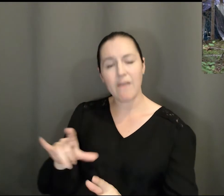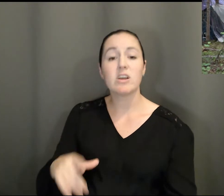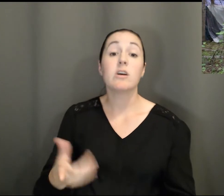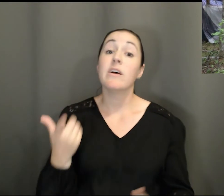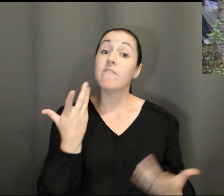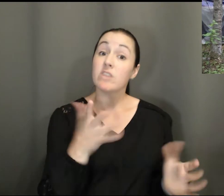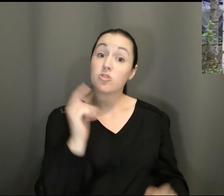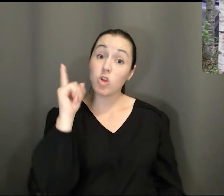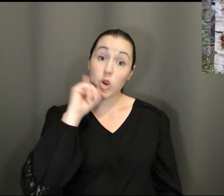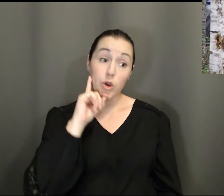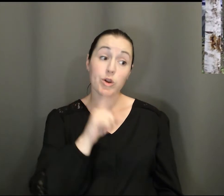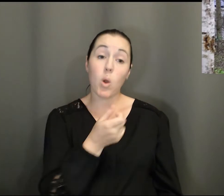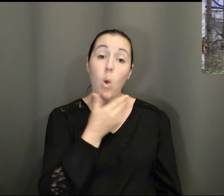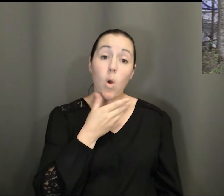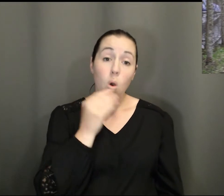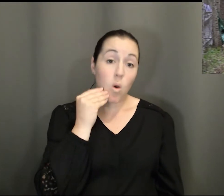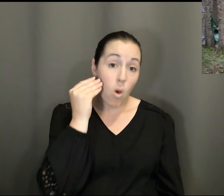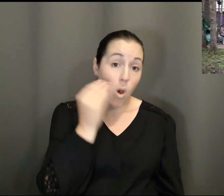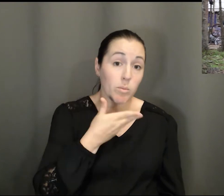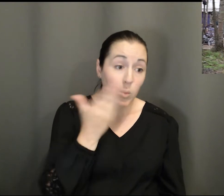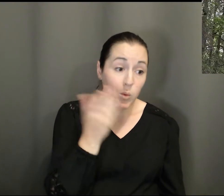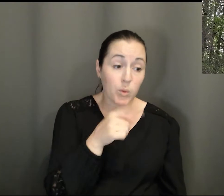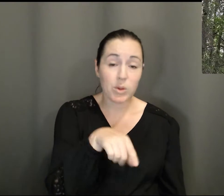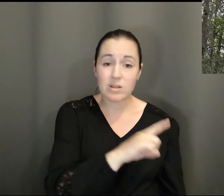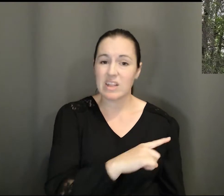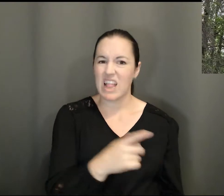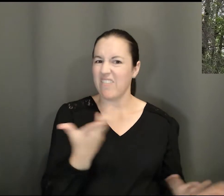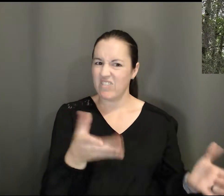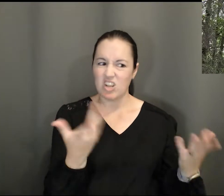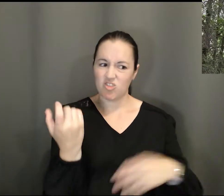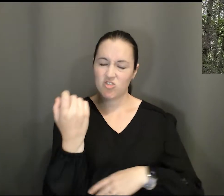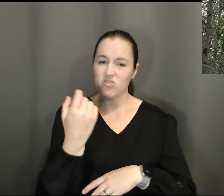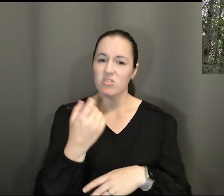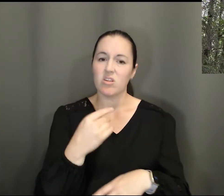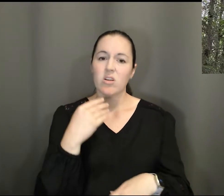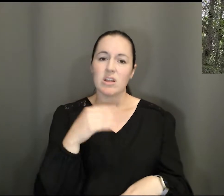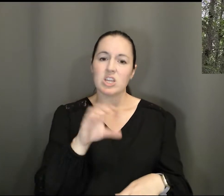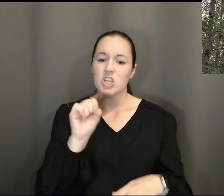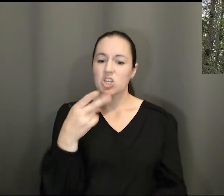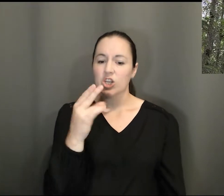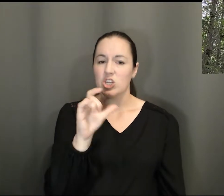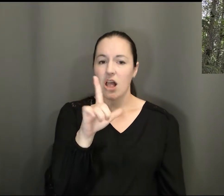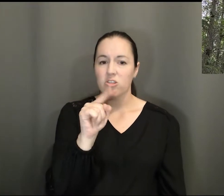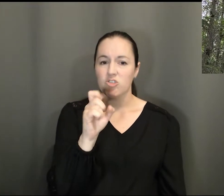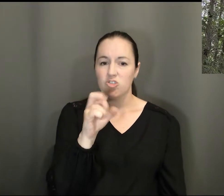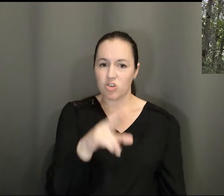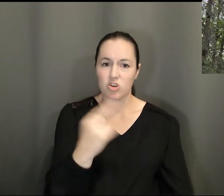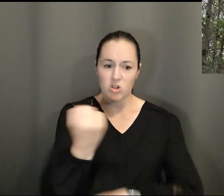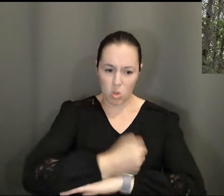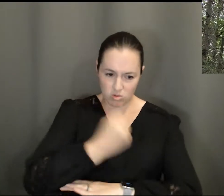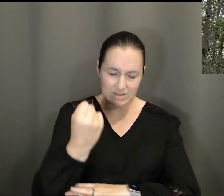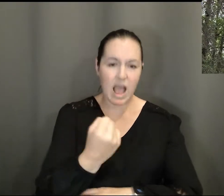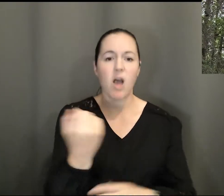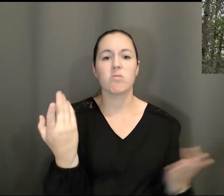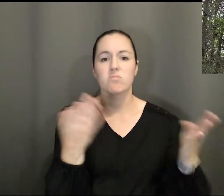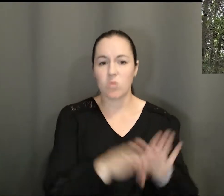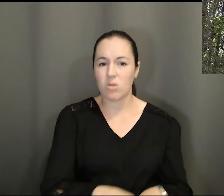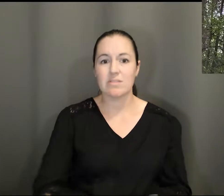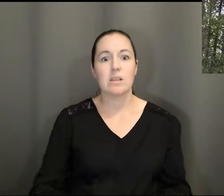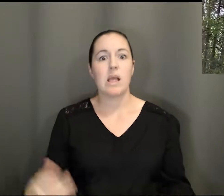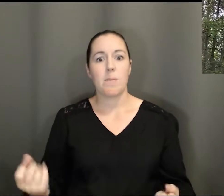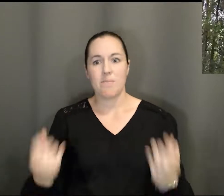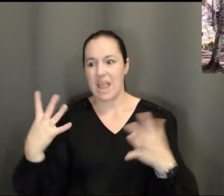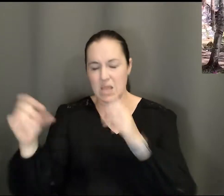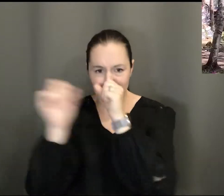encampments nearby. The local homeless shelter closed down at the beginning of COVID. They camped not far from the church in woods that are full of mosquitoes and bears wandering in